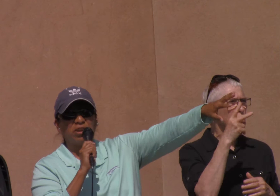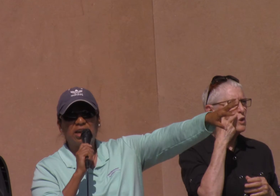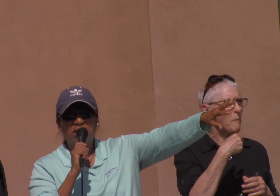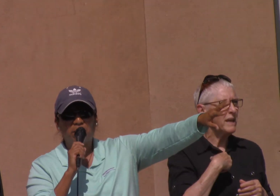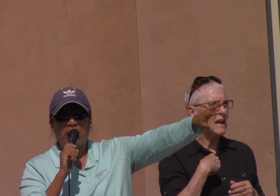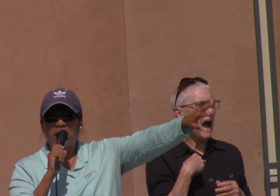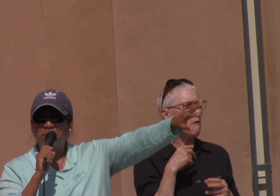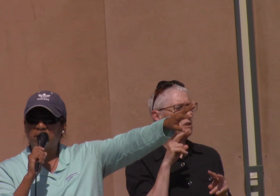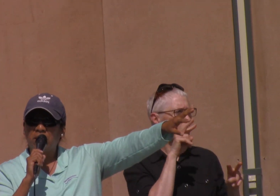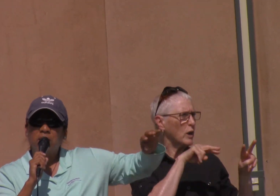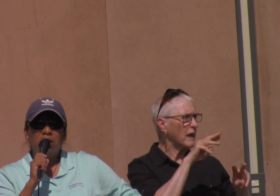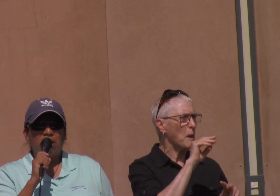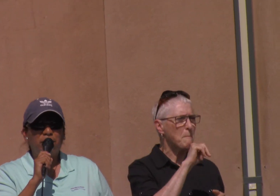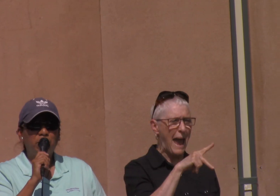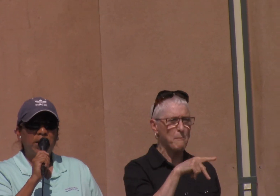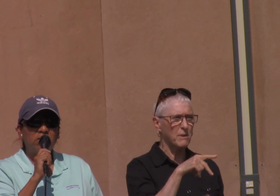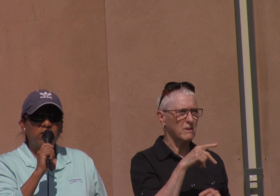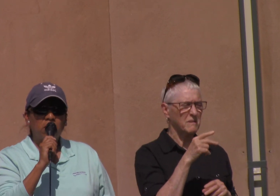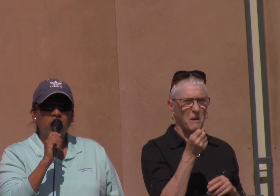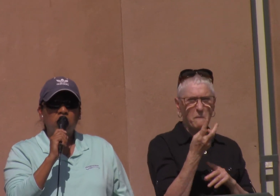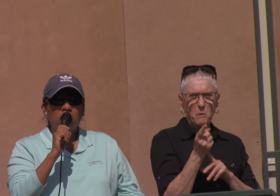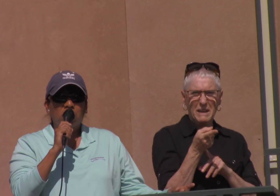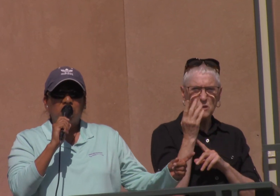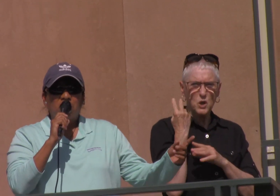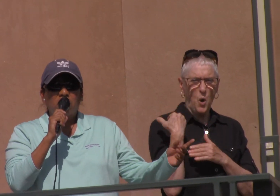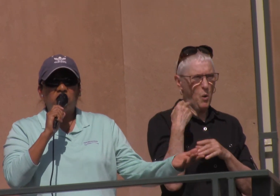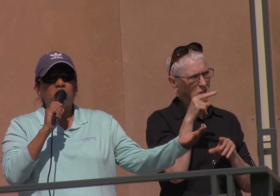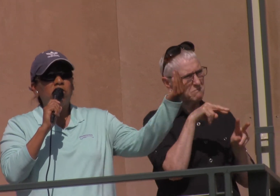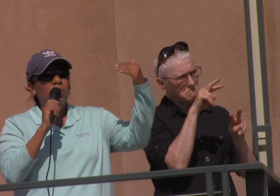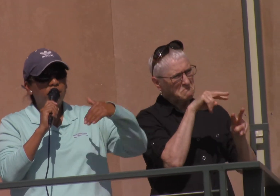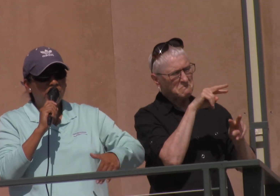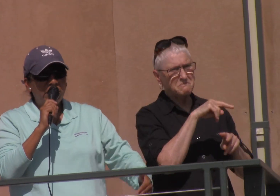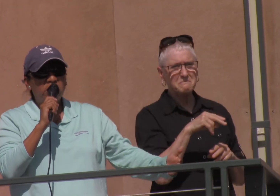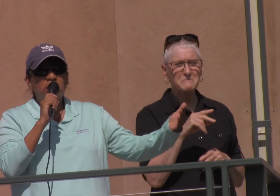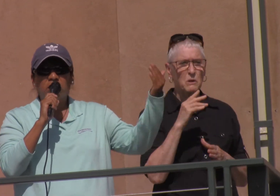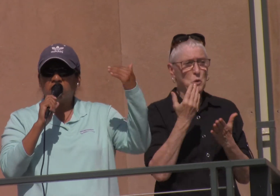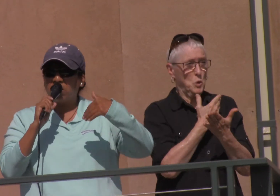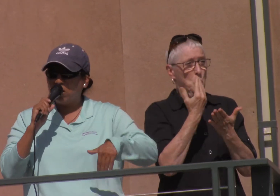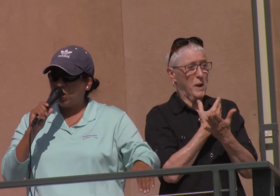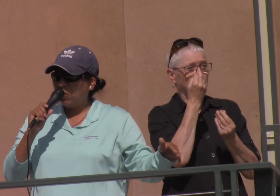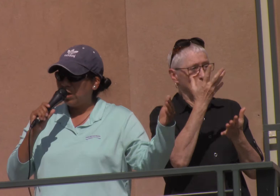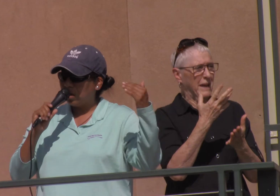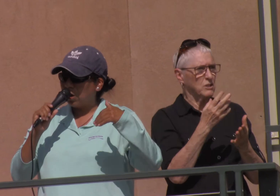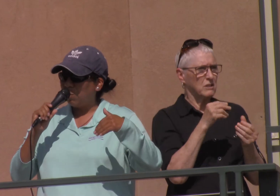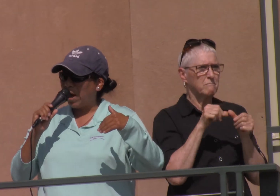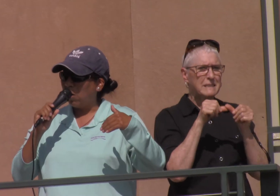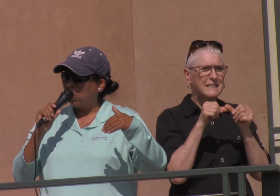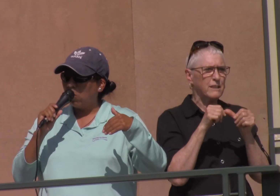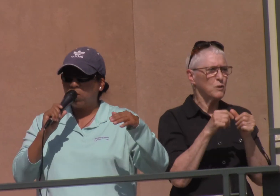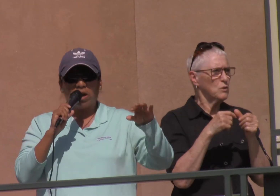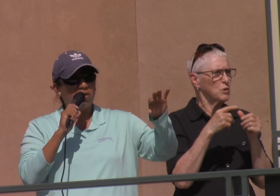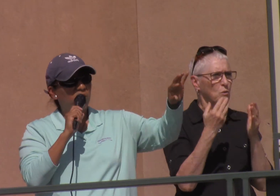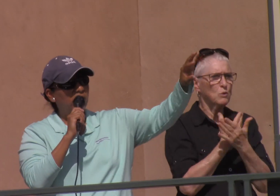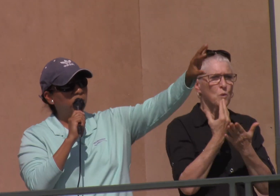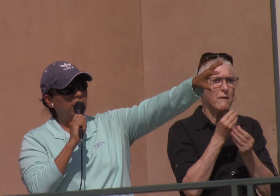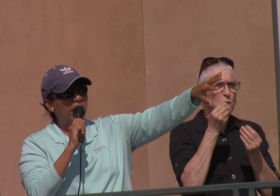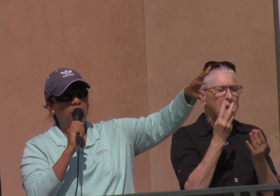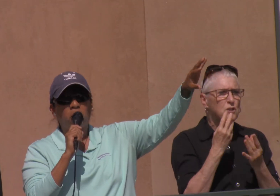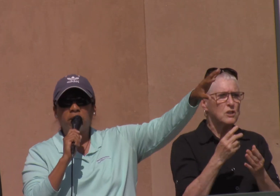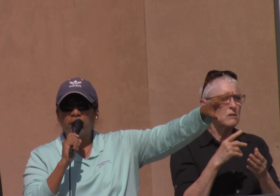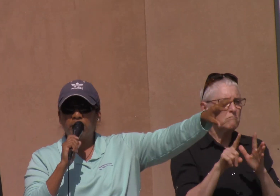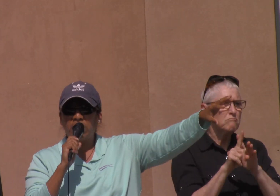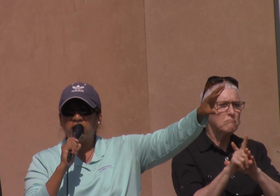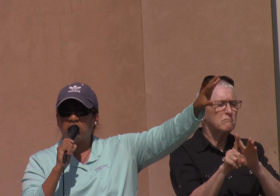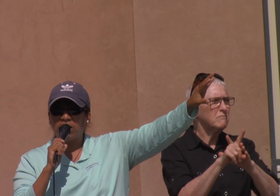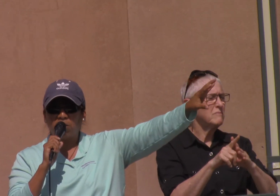me, I was looking at the map a few minutes ago. So new information is continuing to come out. And so as we get